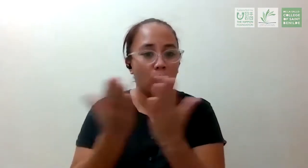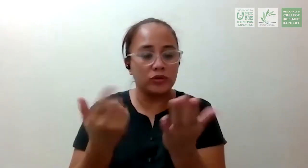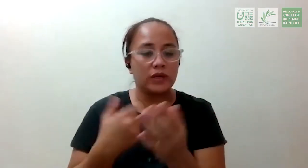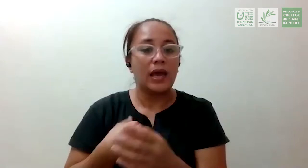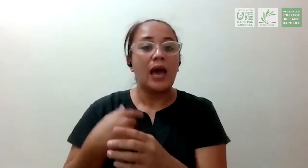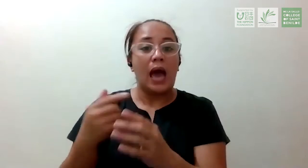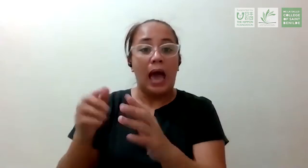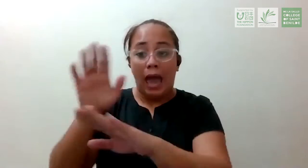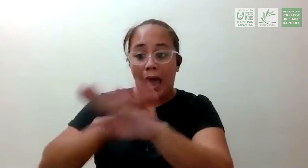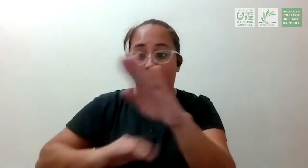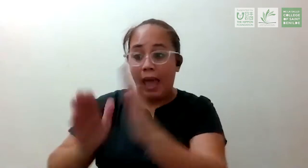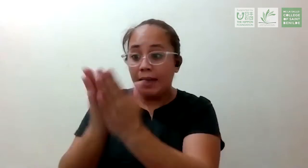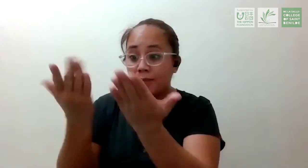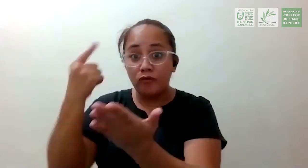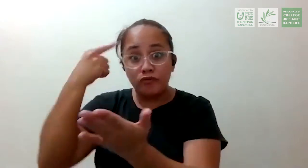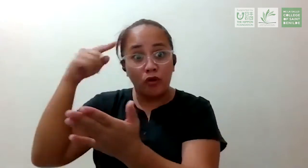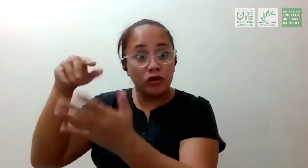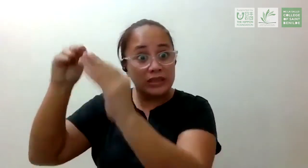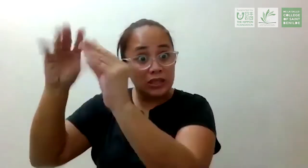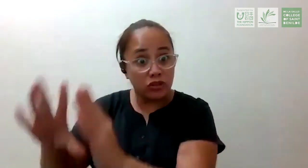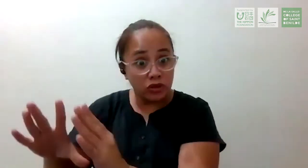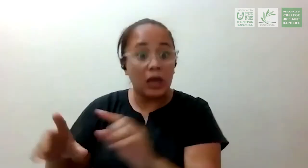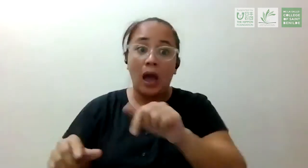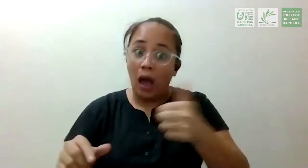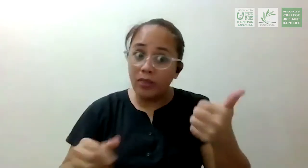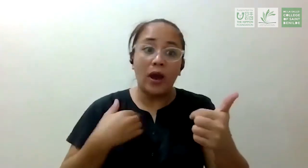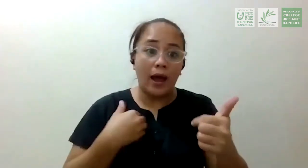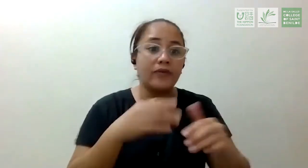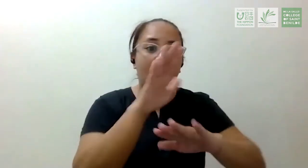a handbook for a student.